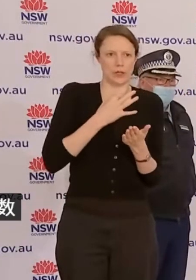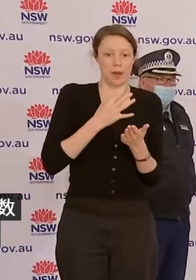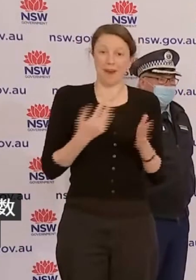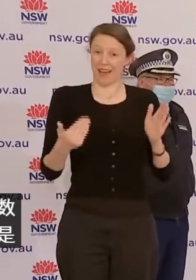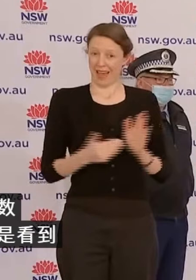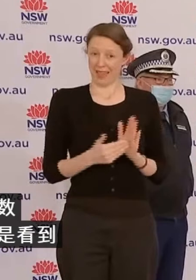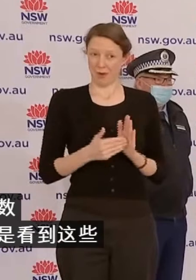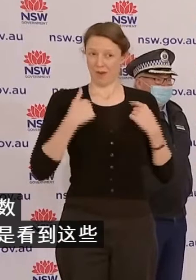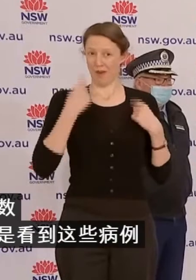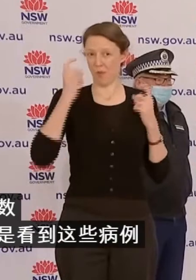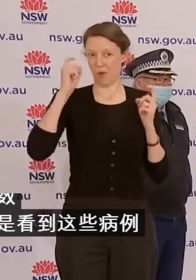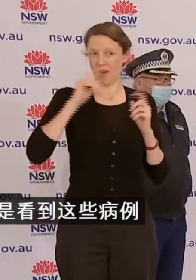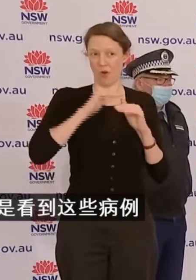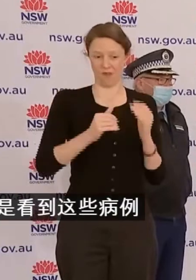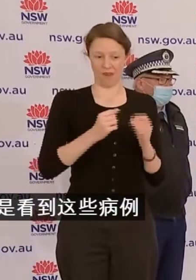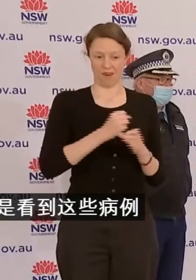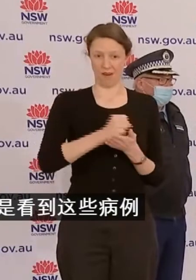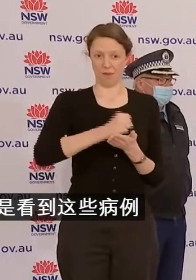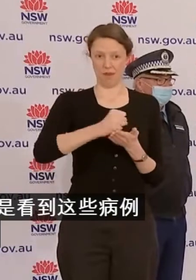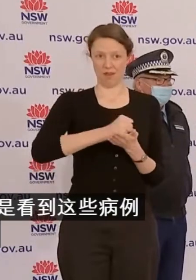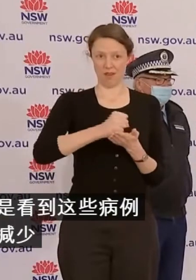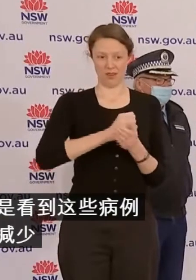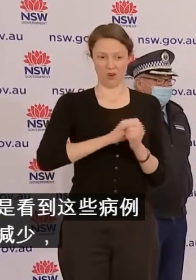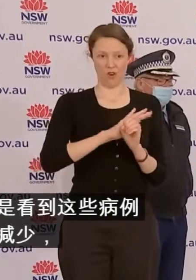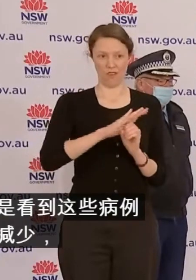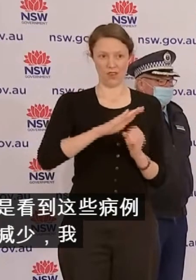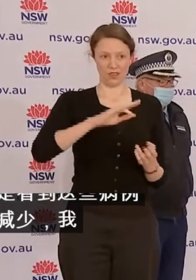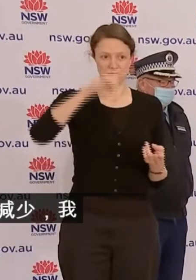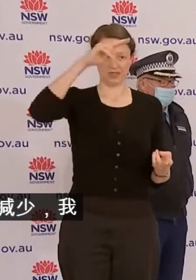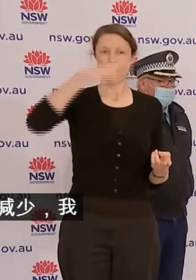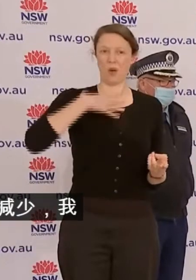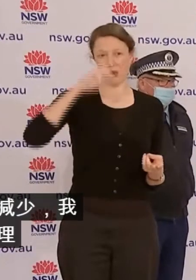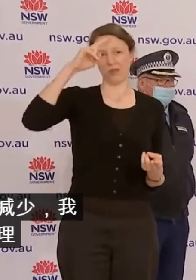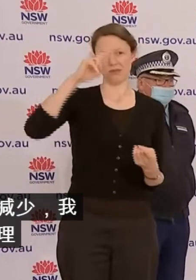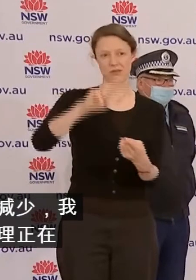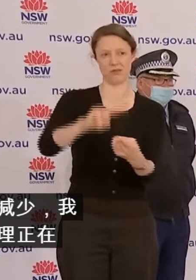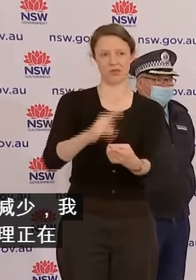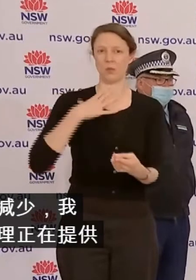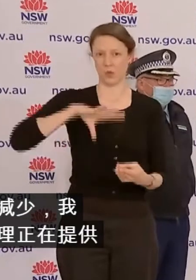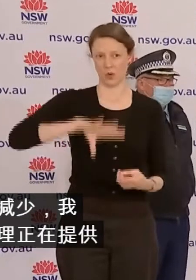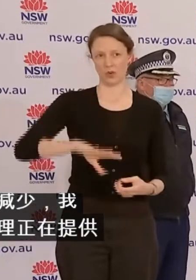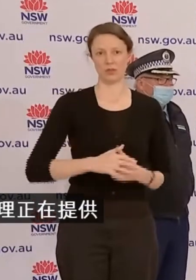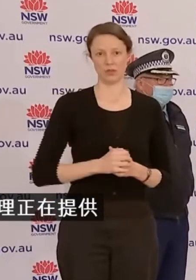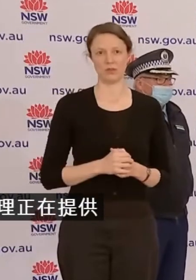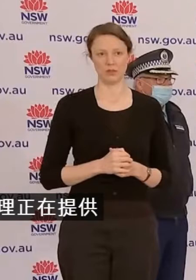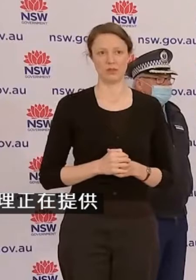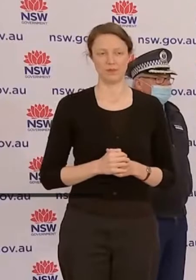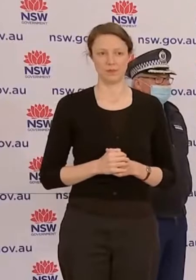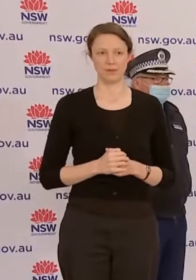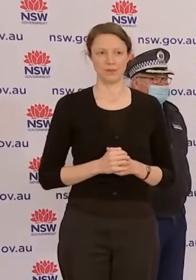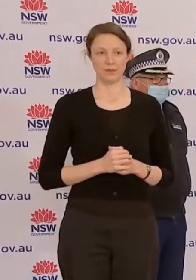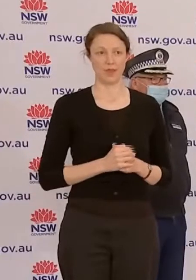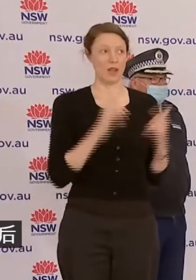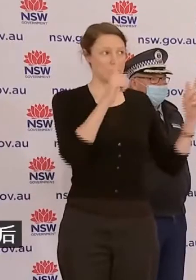my focus is on seeing those case numbers get as low as possible. And I think whilst the Premier is providing that